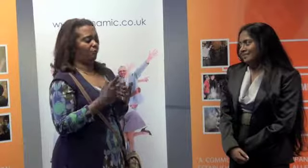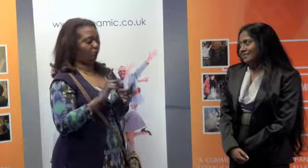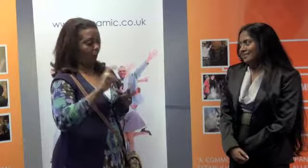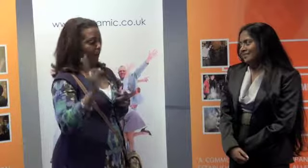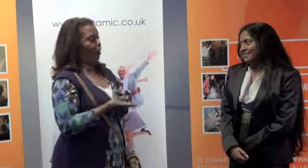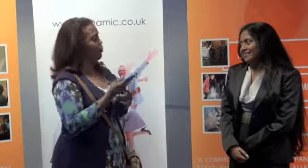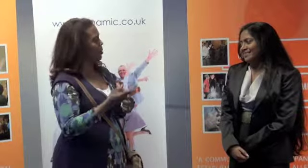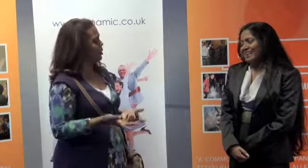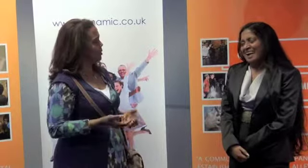your heart lies?